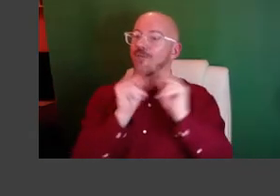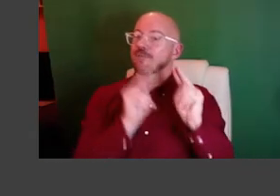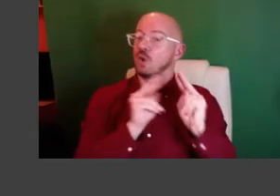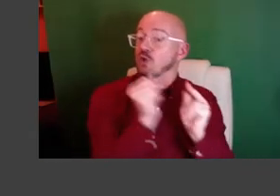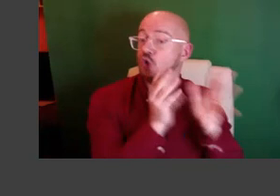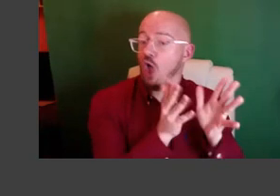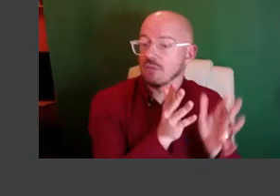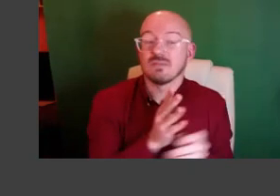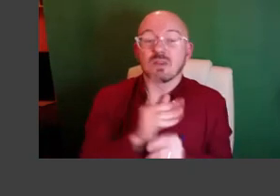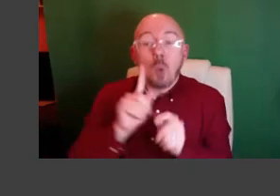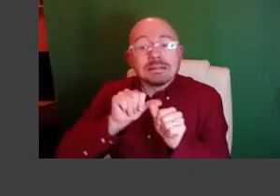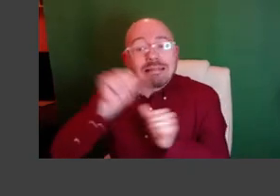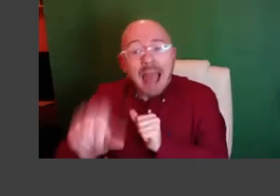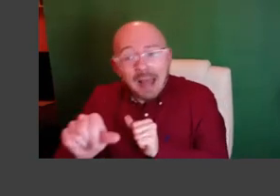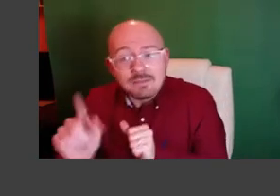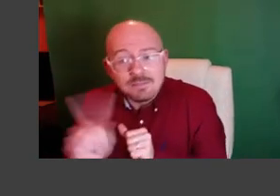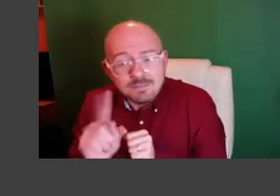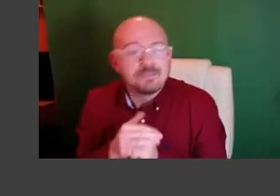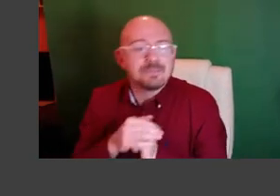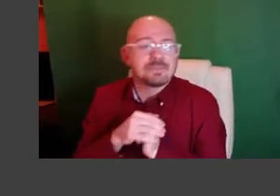to meet this demand.